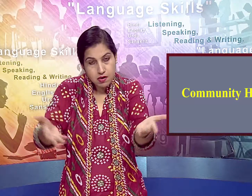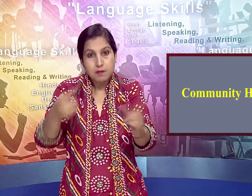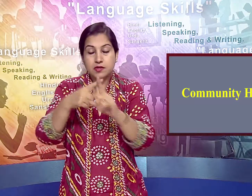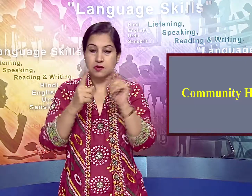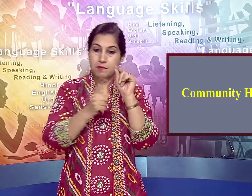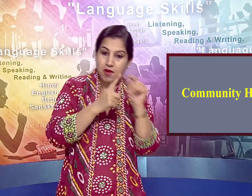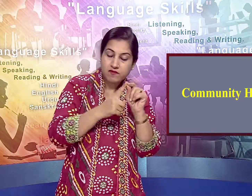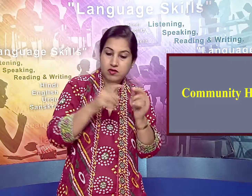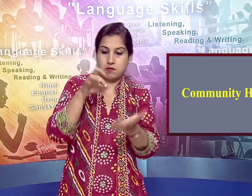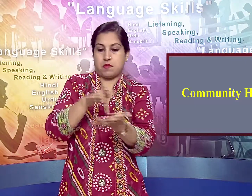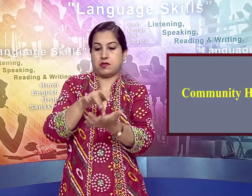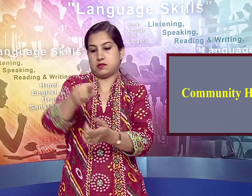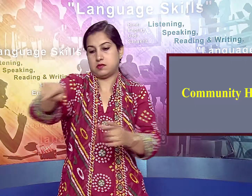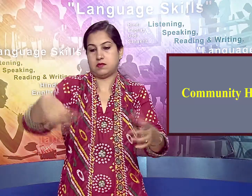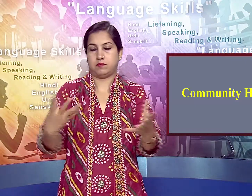and private organizations,